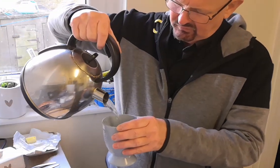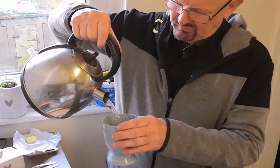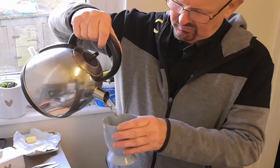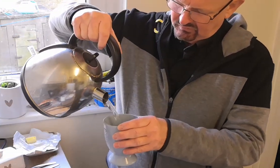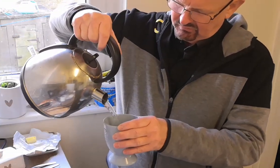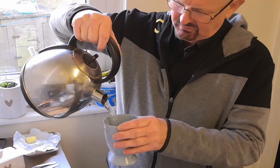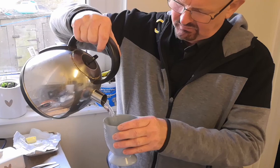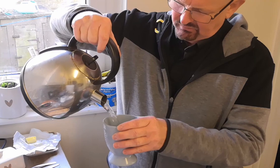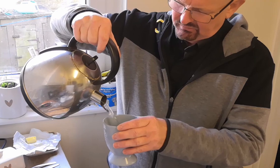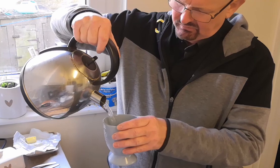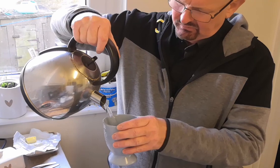Hang on.